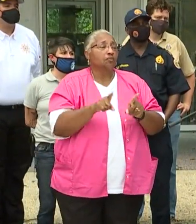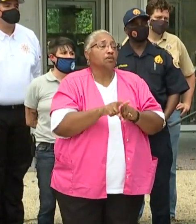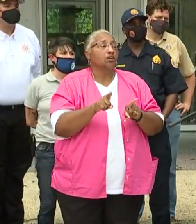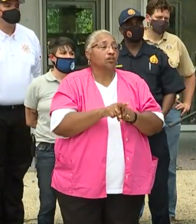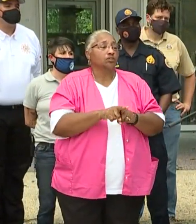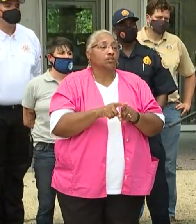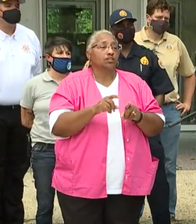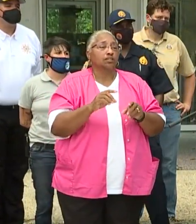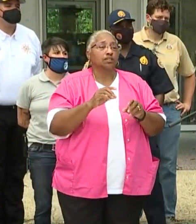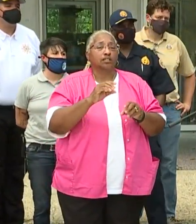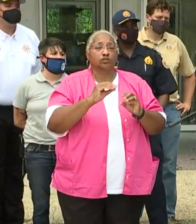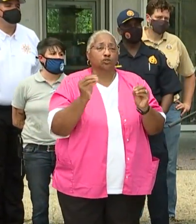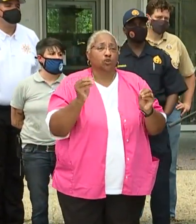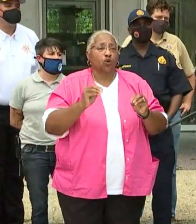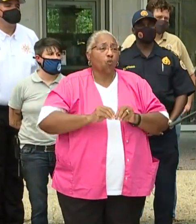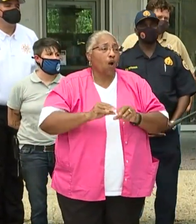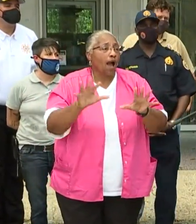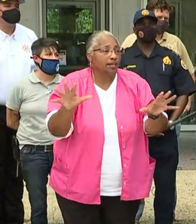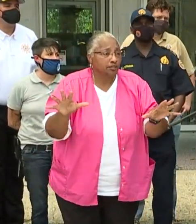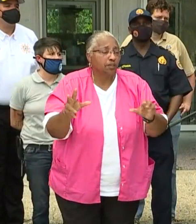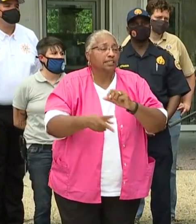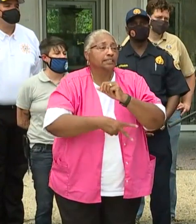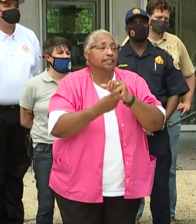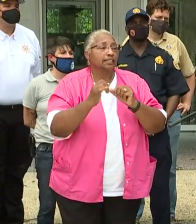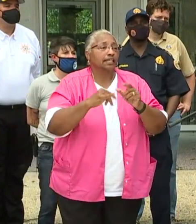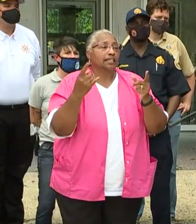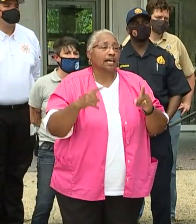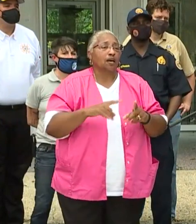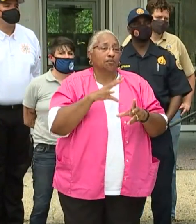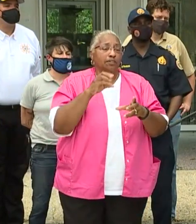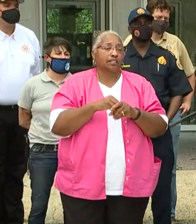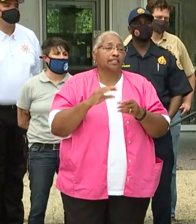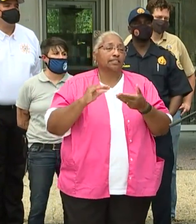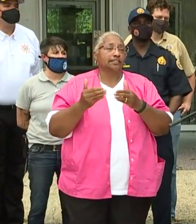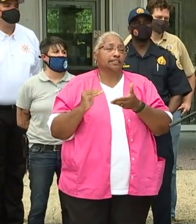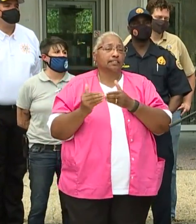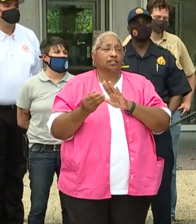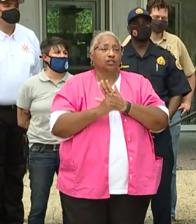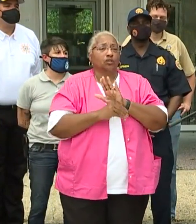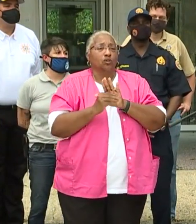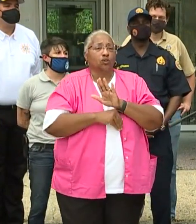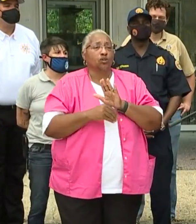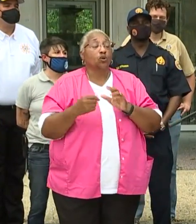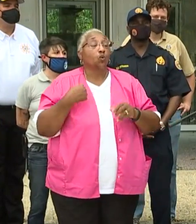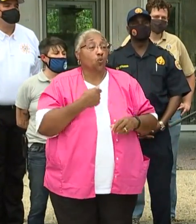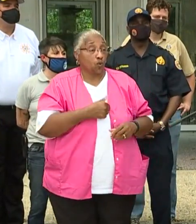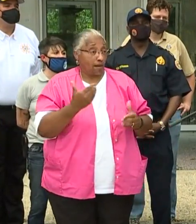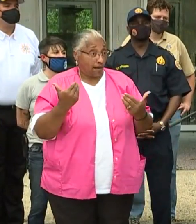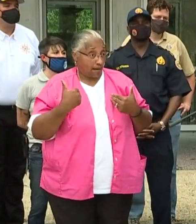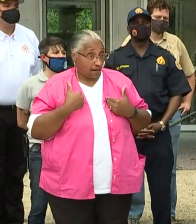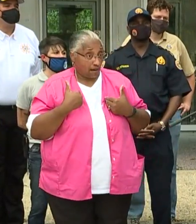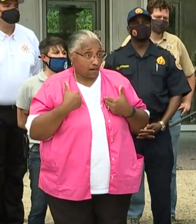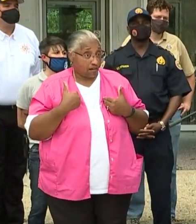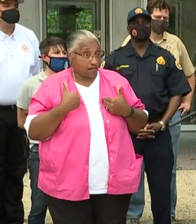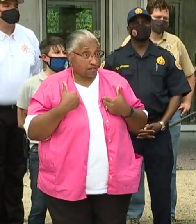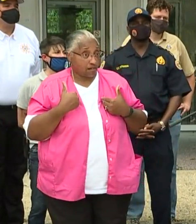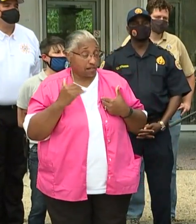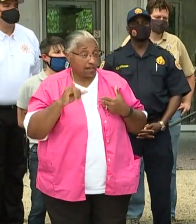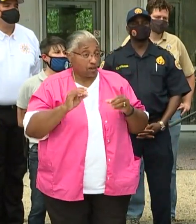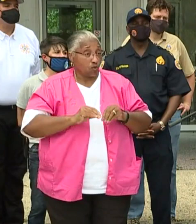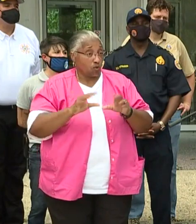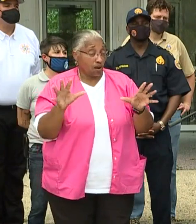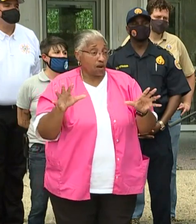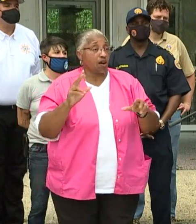no widespread looting going on in the city of New Orleans. What we do have that's widespread